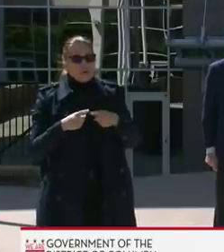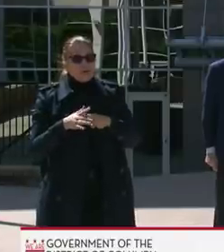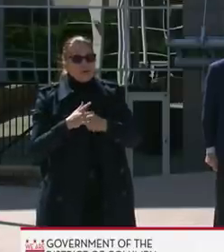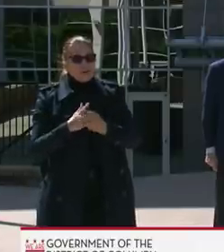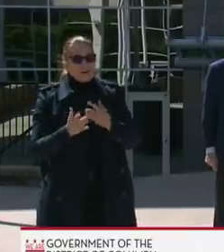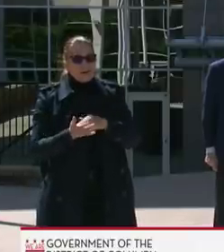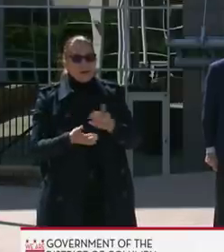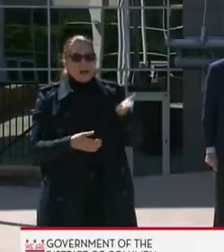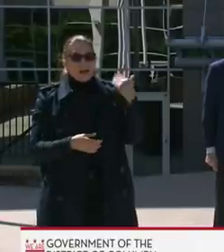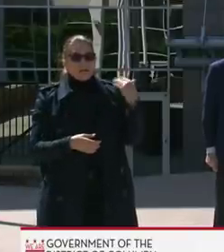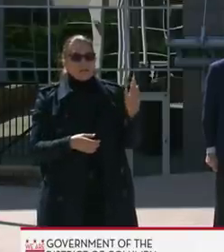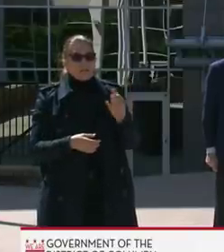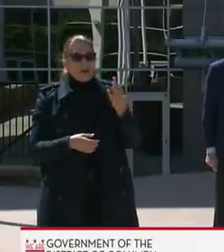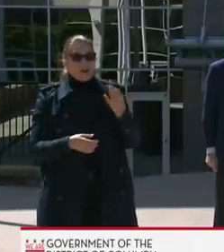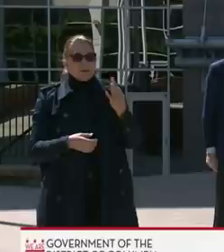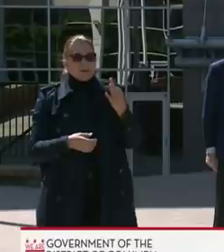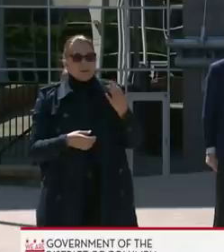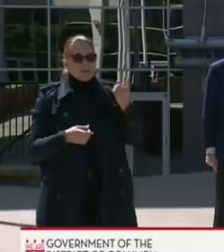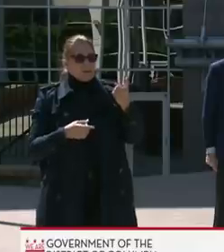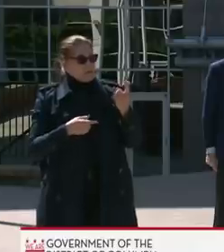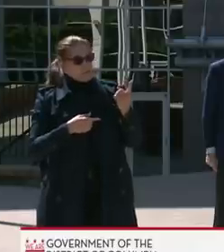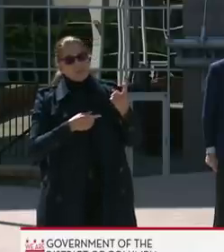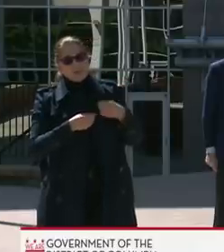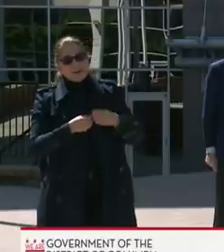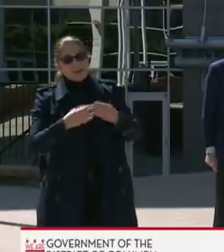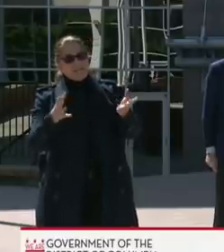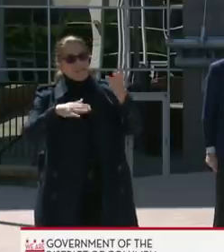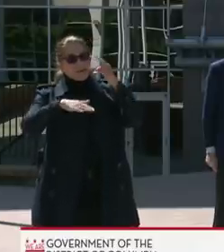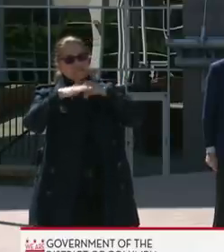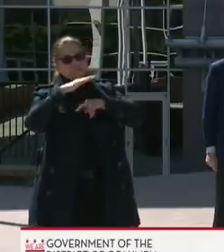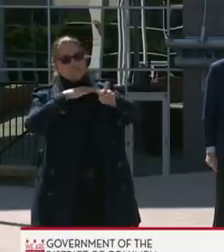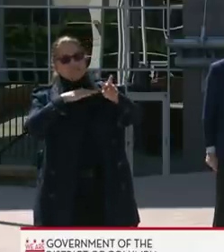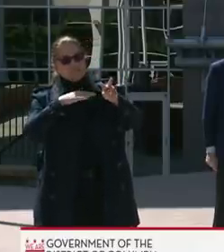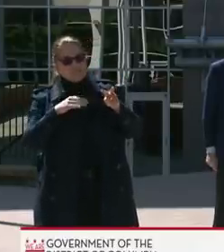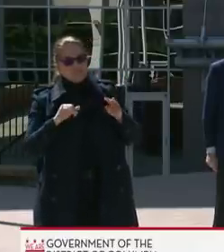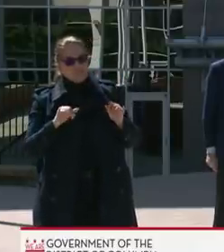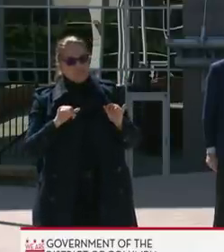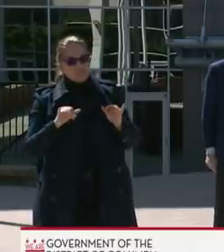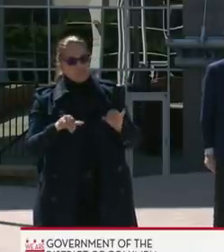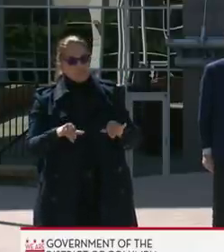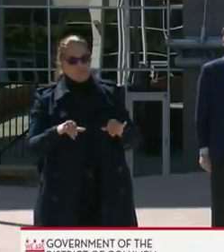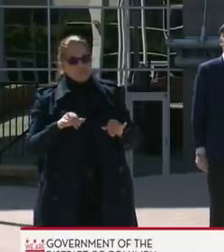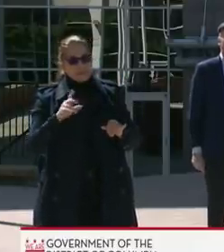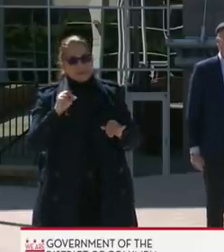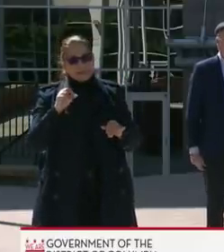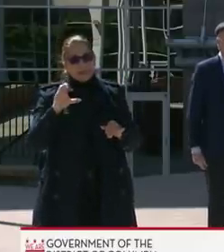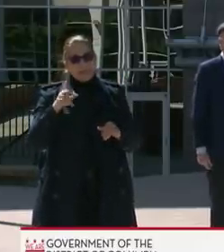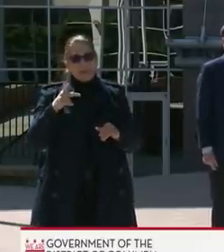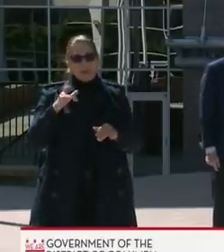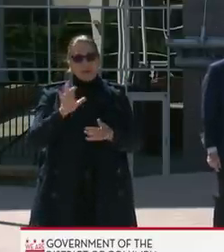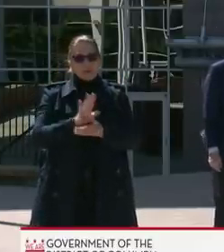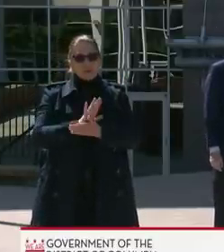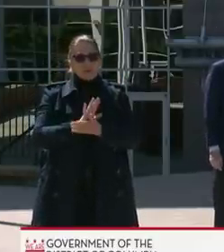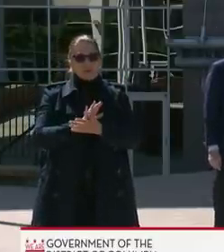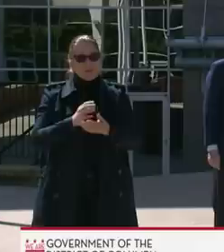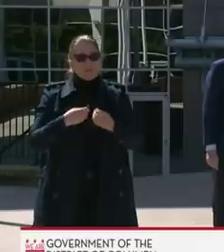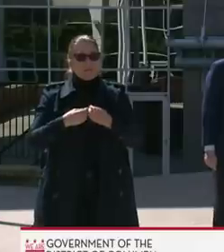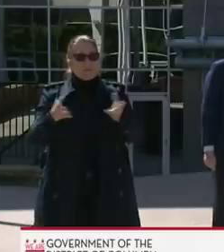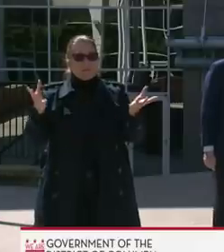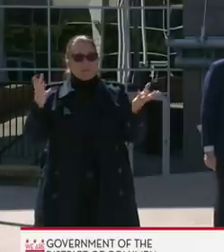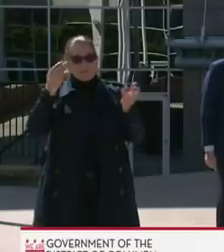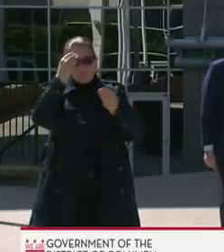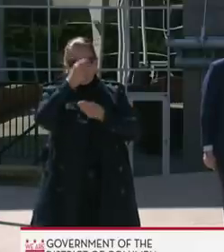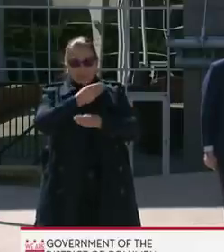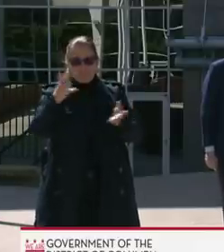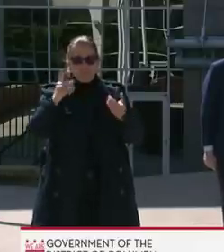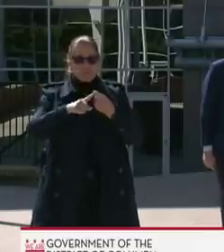your projections, that same day, D.C. Public Schools sent out notices to parents of seniors that they needed to pay their dues